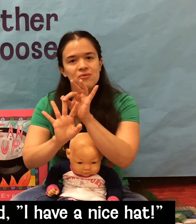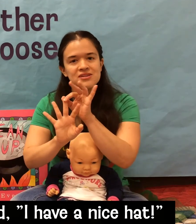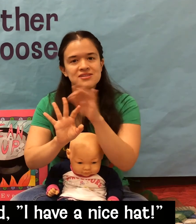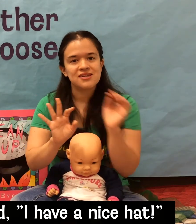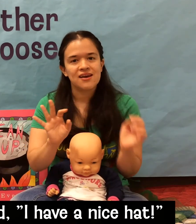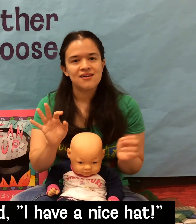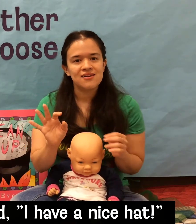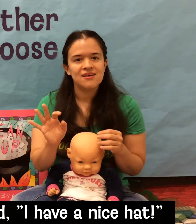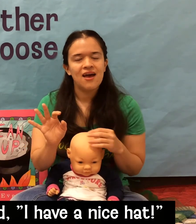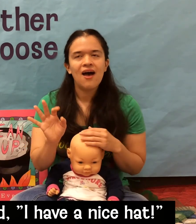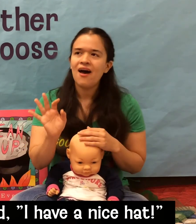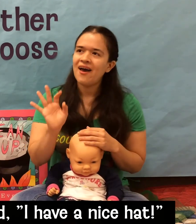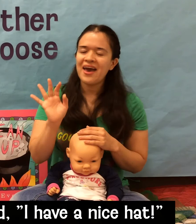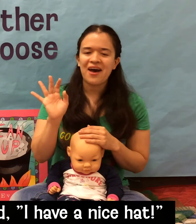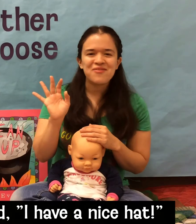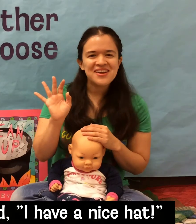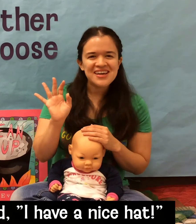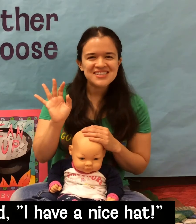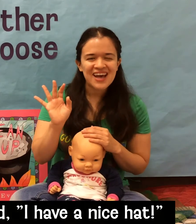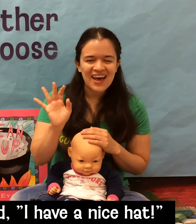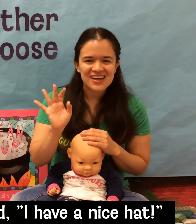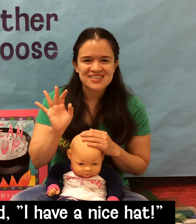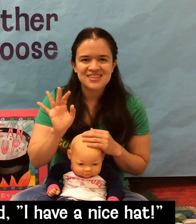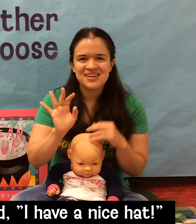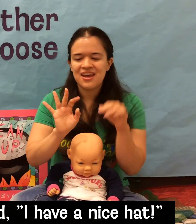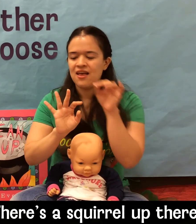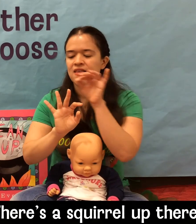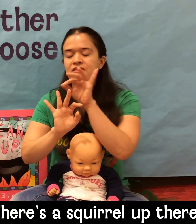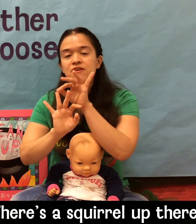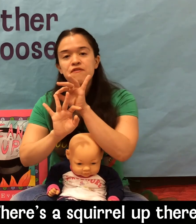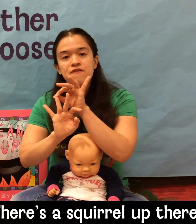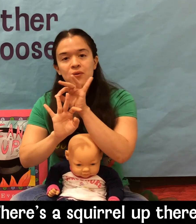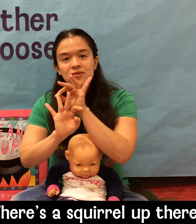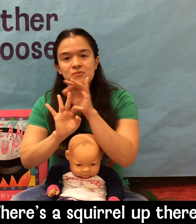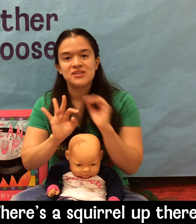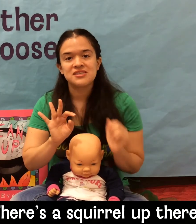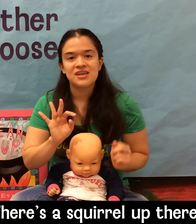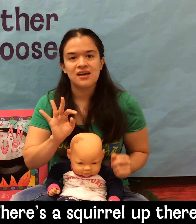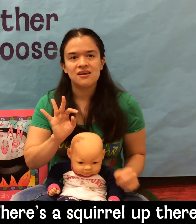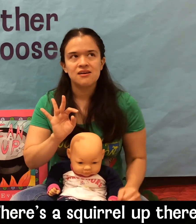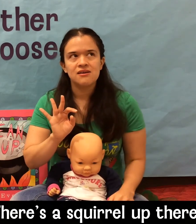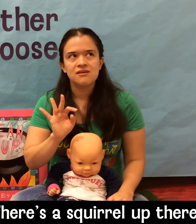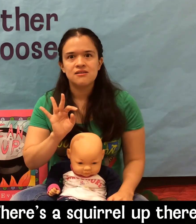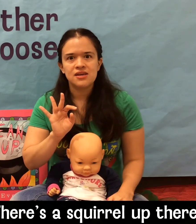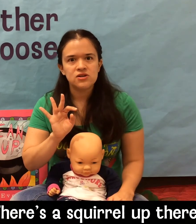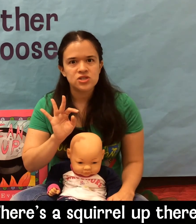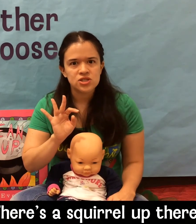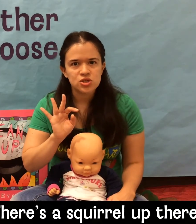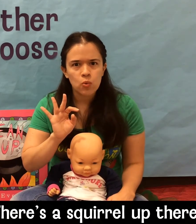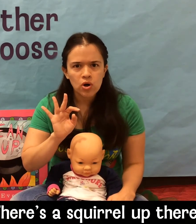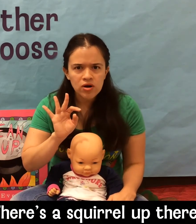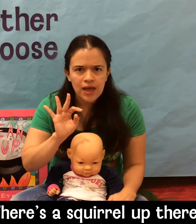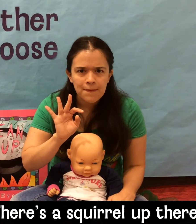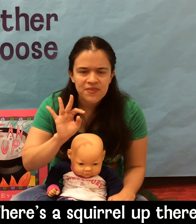one said, I have a nice hat. The fourth one said, there's a squirrel up